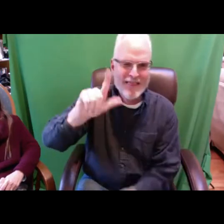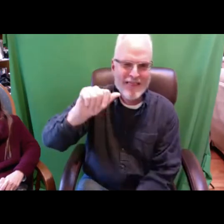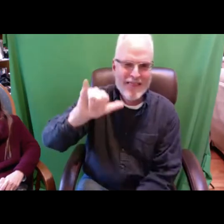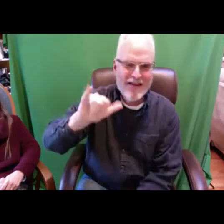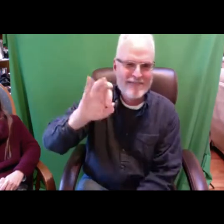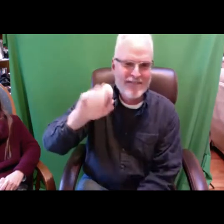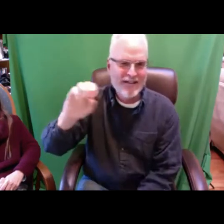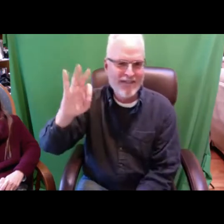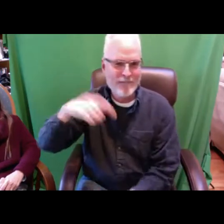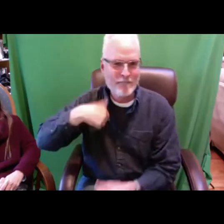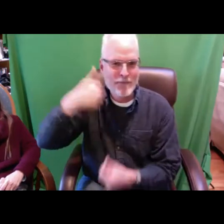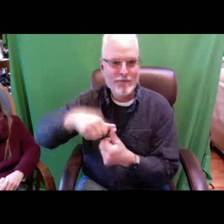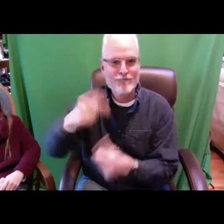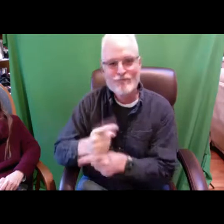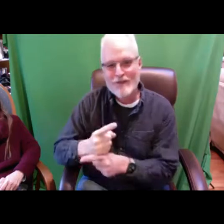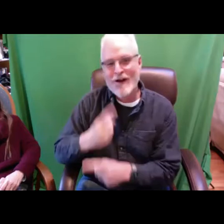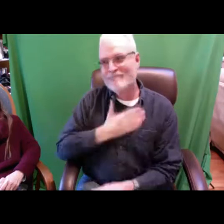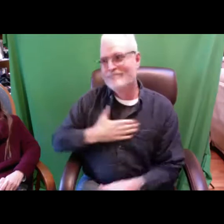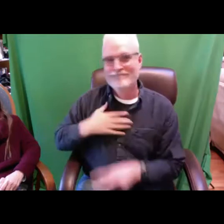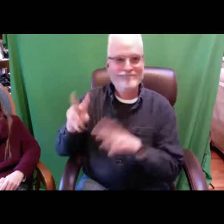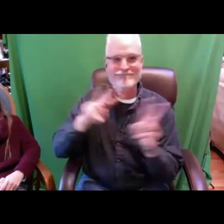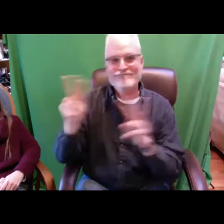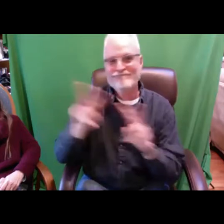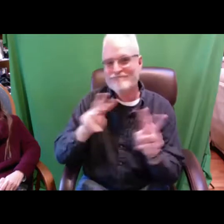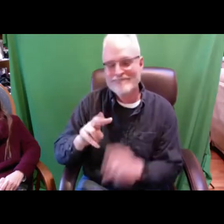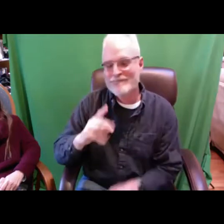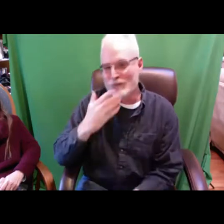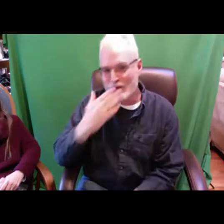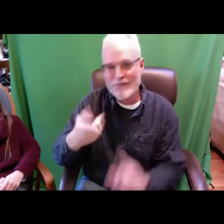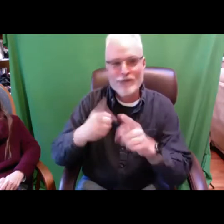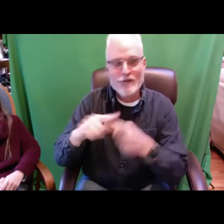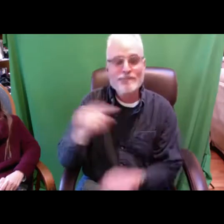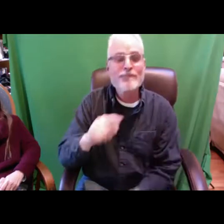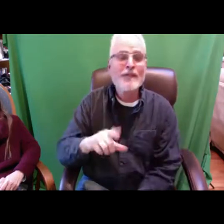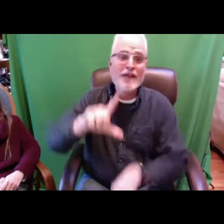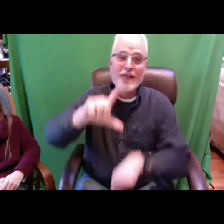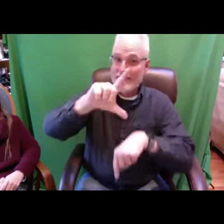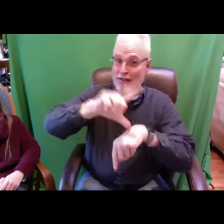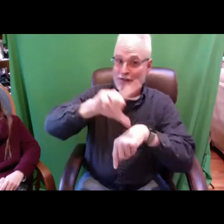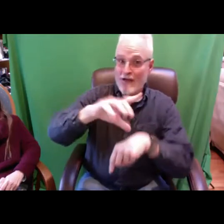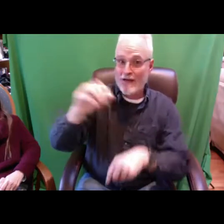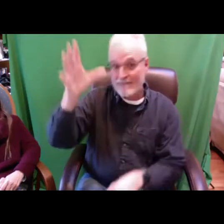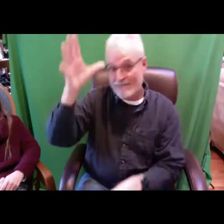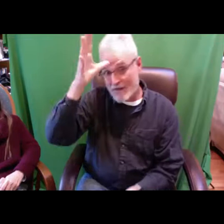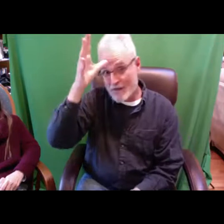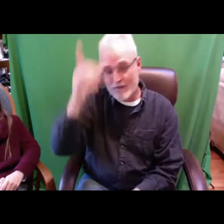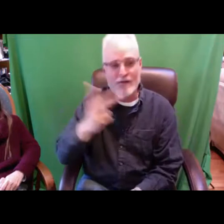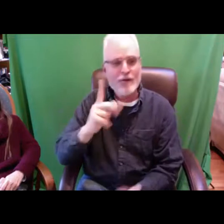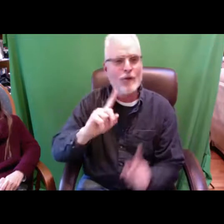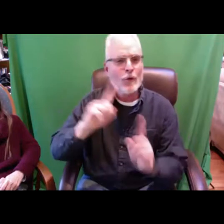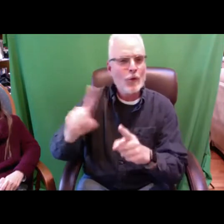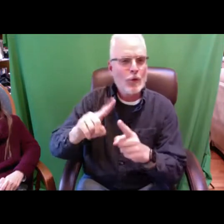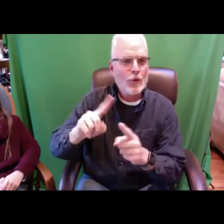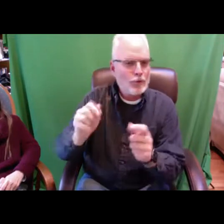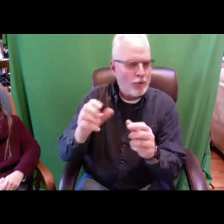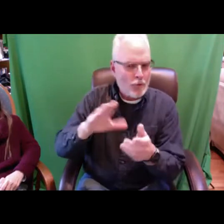and joke with each other. And I think I remember he lived in Lafayette, Dan did, but the 3 of them were really